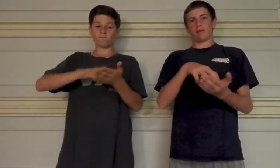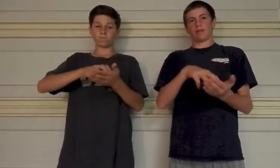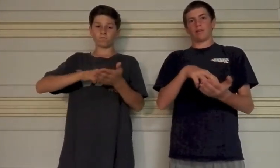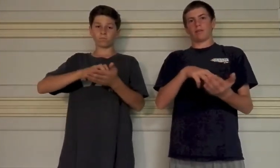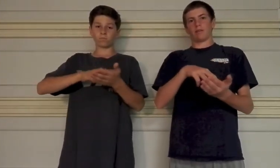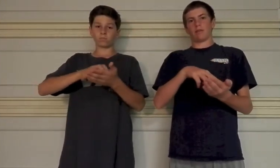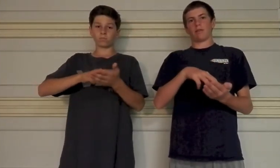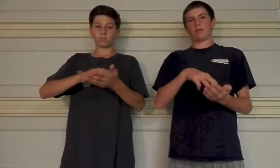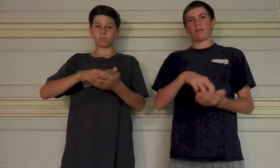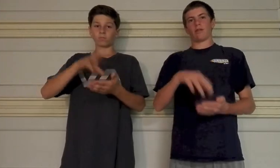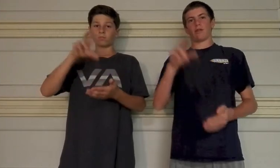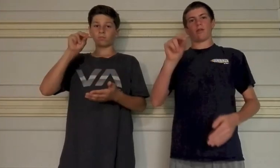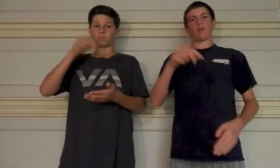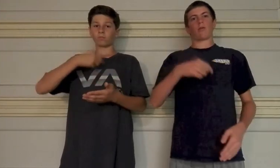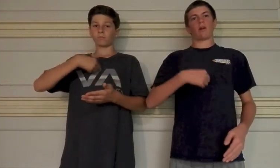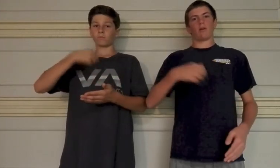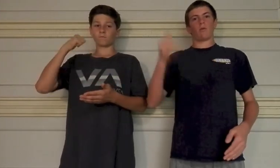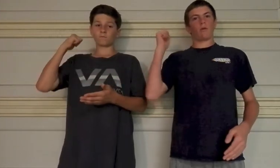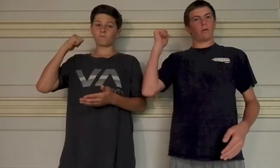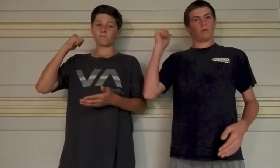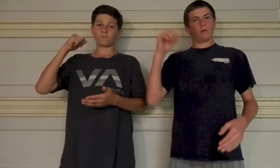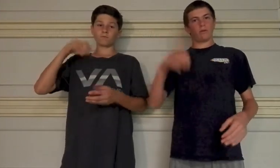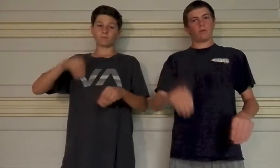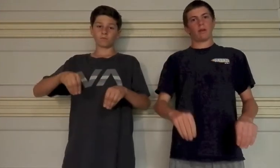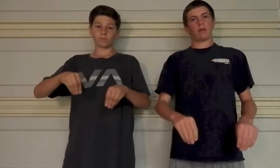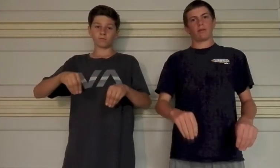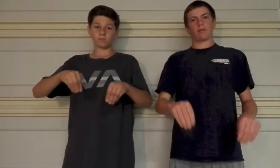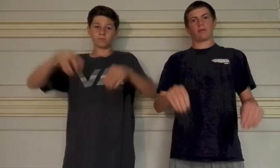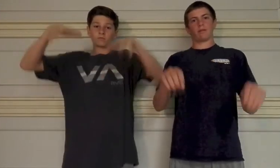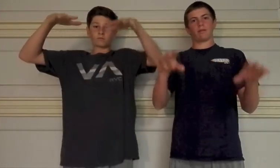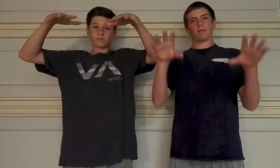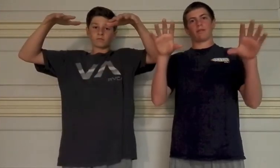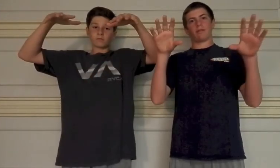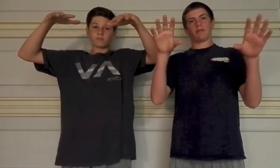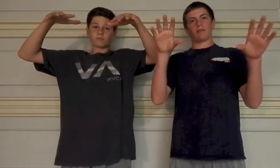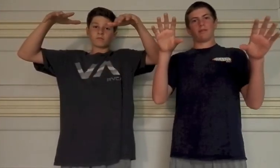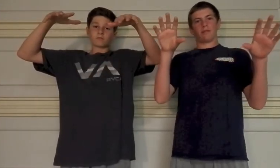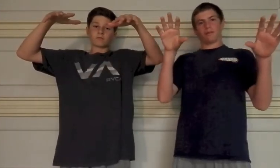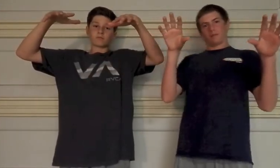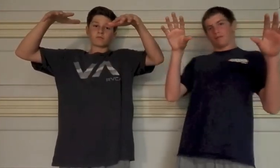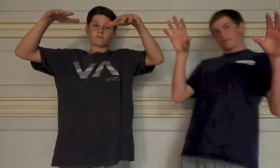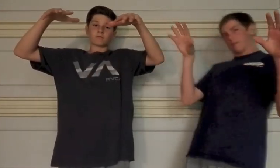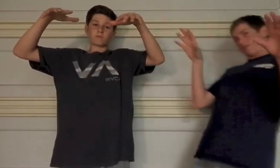back down. No, I won't back down.